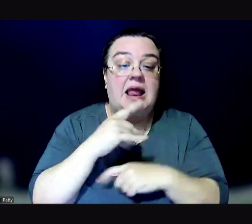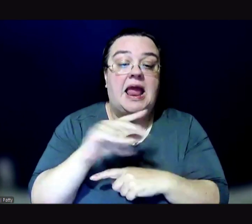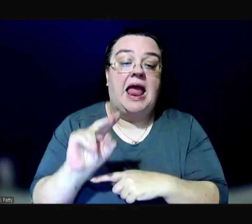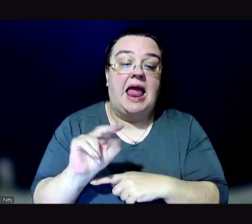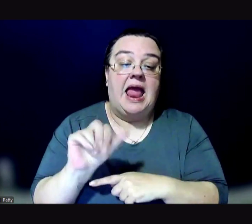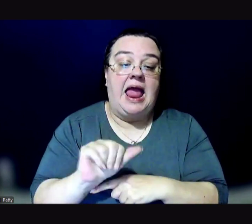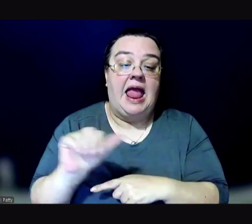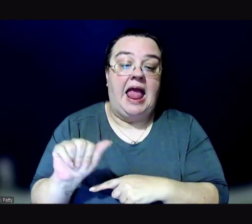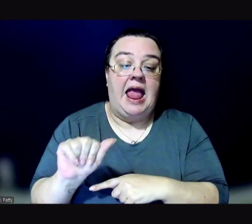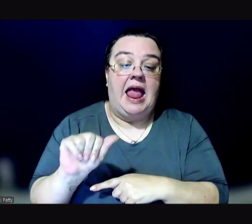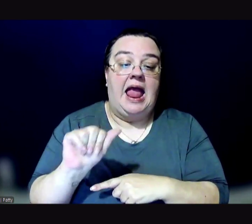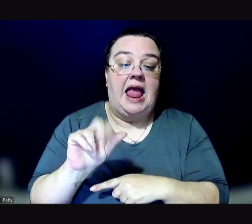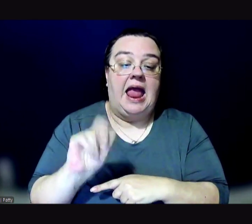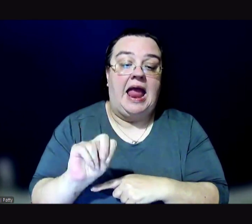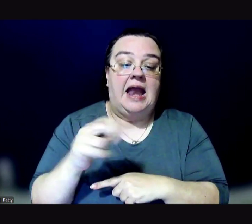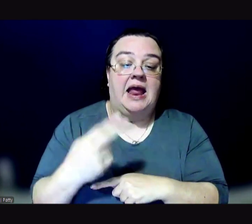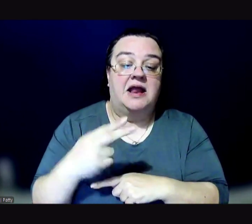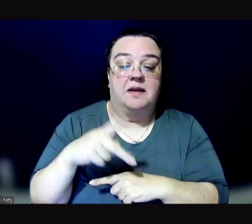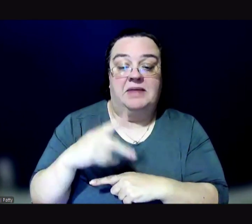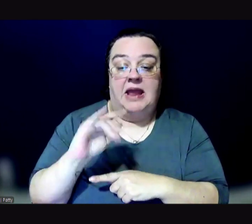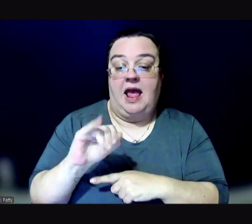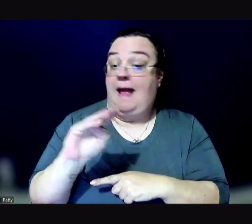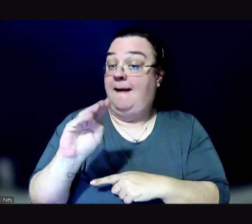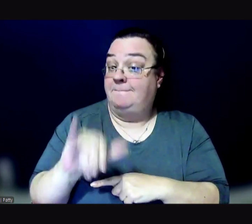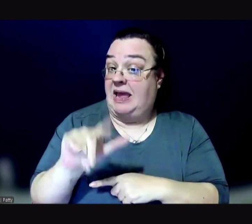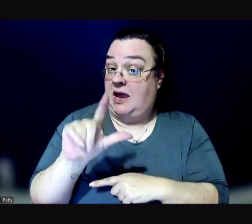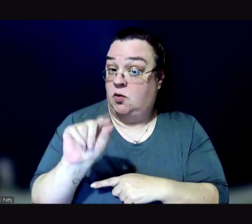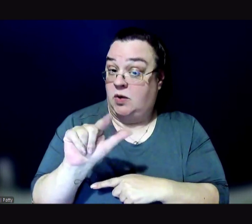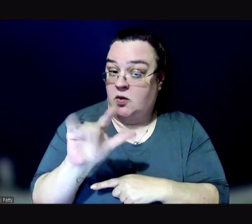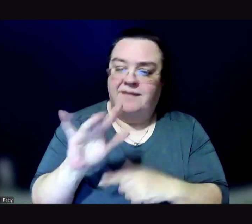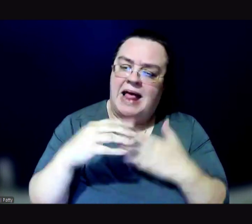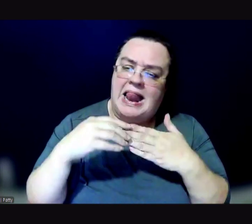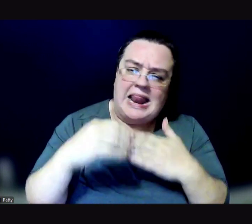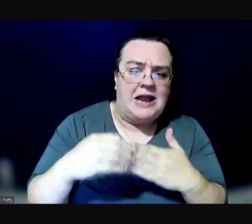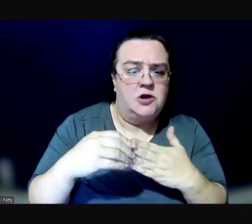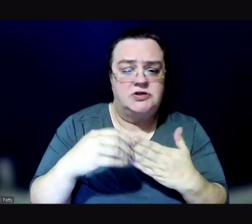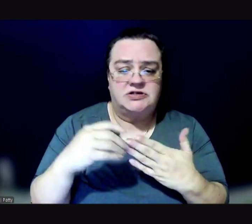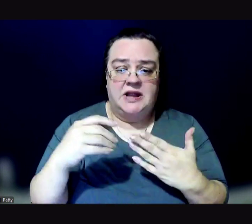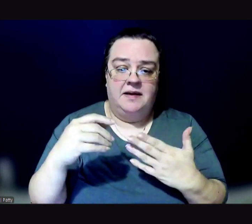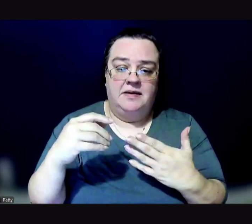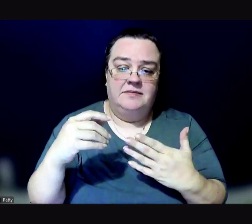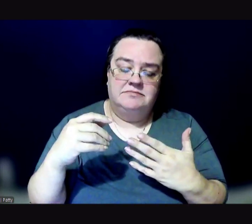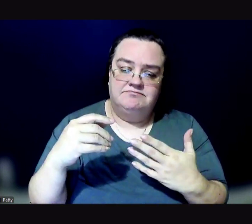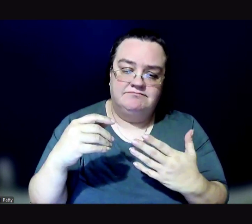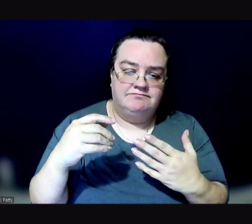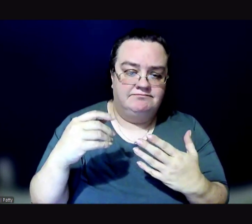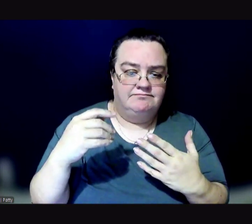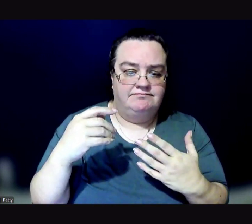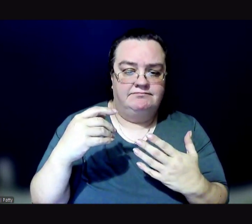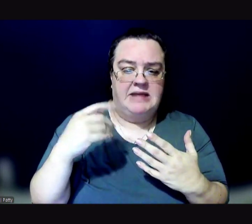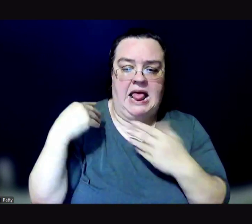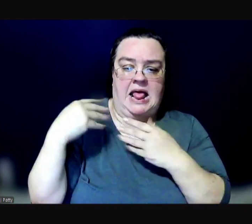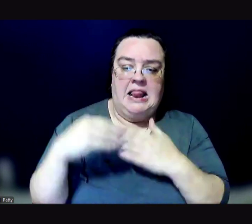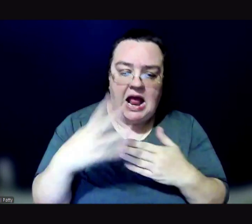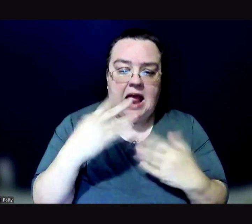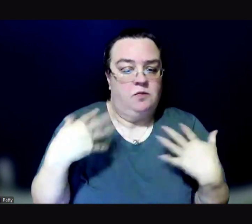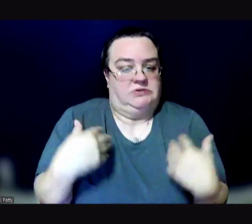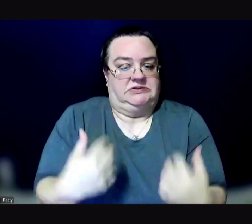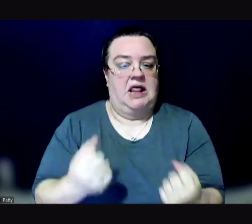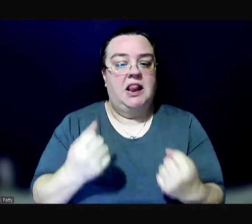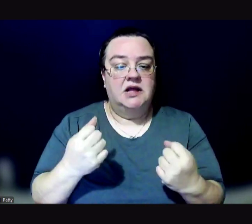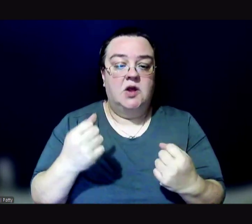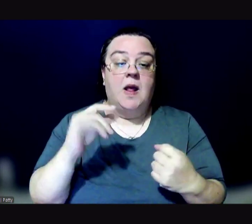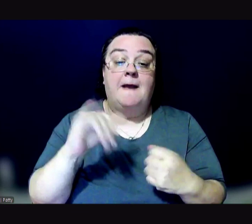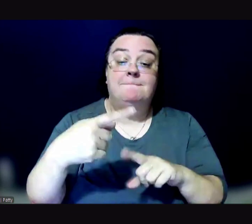May 2025, a legacy of leadership and resilience. Whereas the month of May is celebrated nationwide as